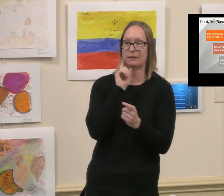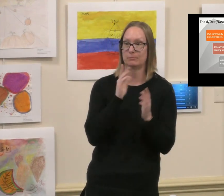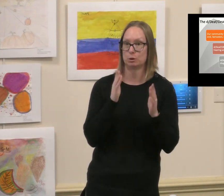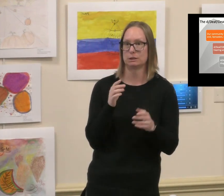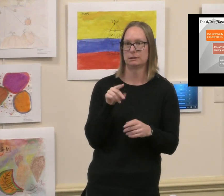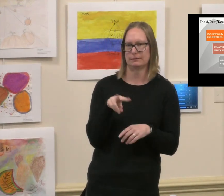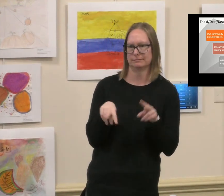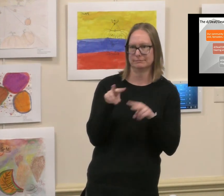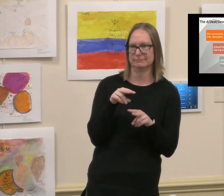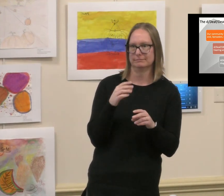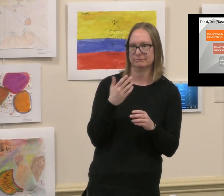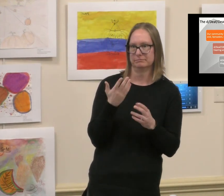So when you meet a deaf person,